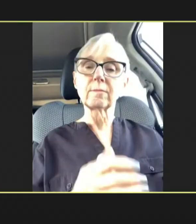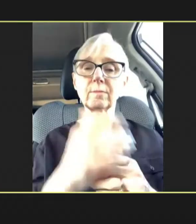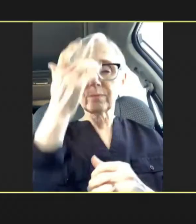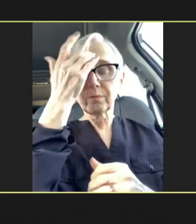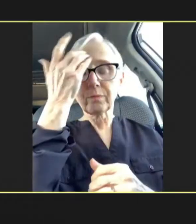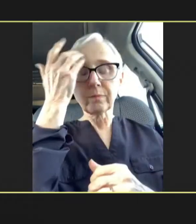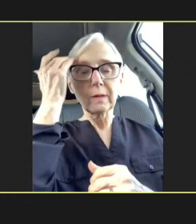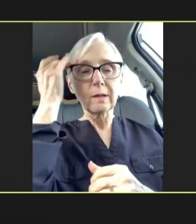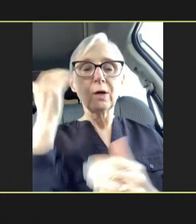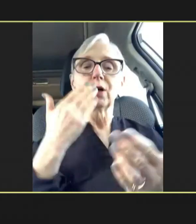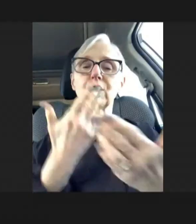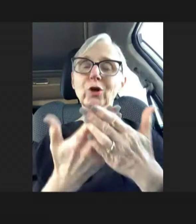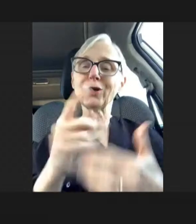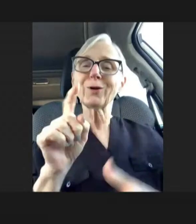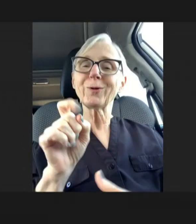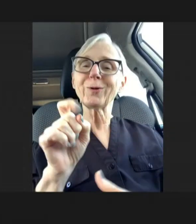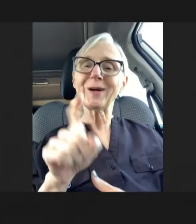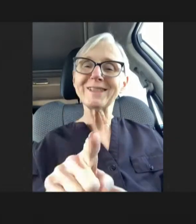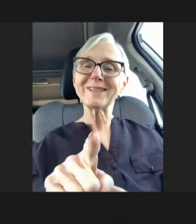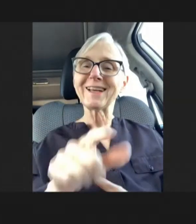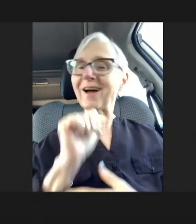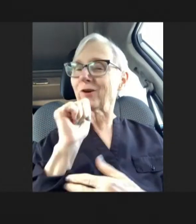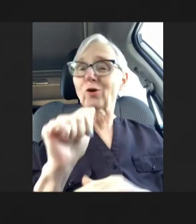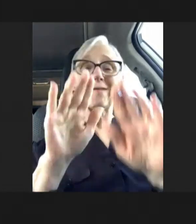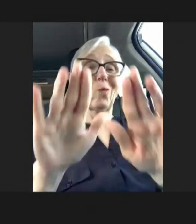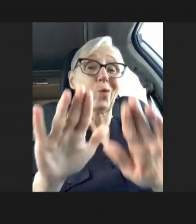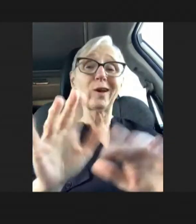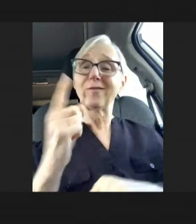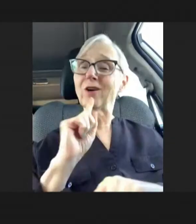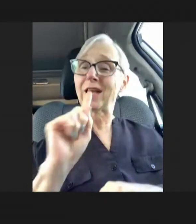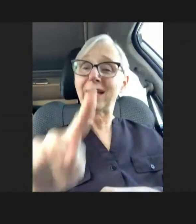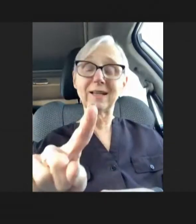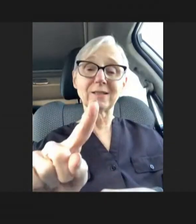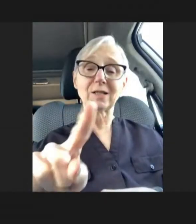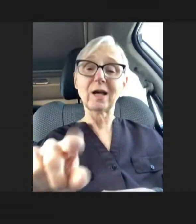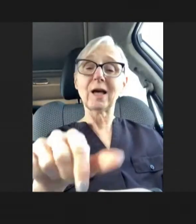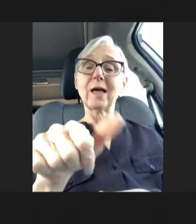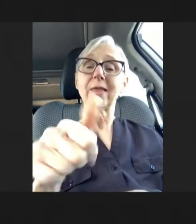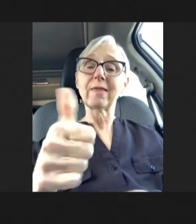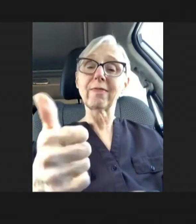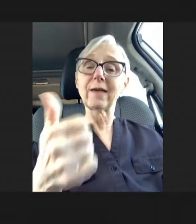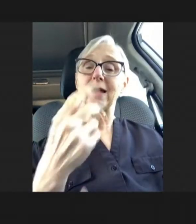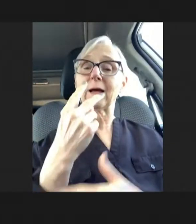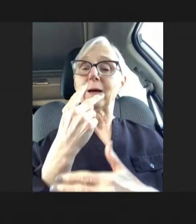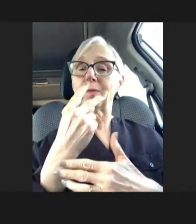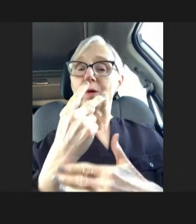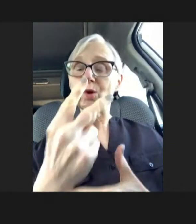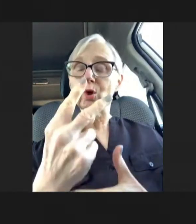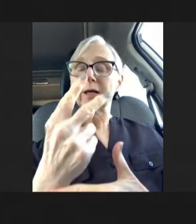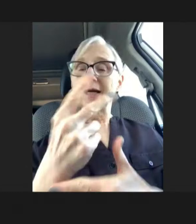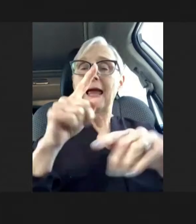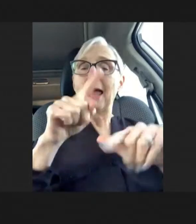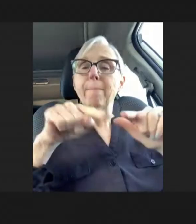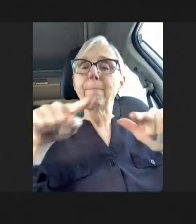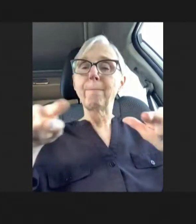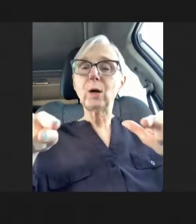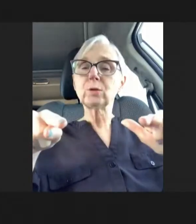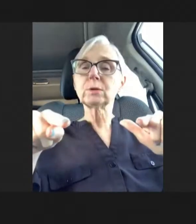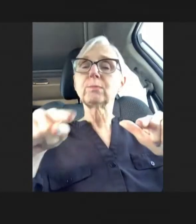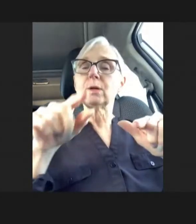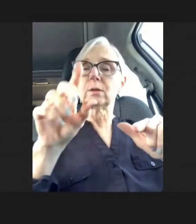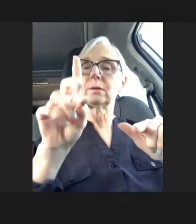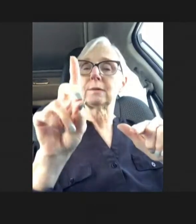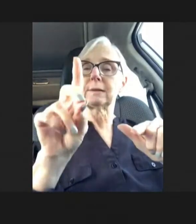Yeah, it's a good question. I don't have a great answer for you other than I'm looking at multiple sources of data to try and understand